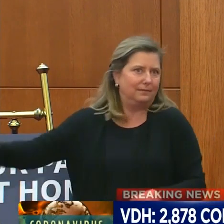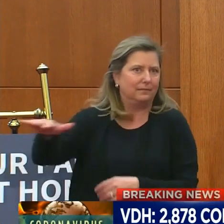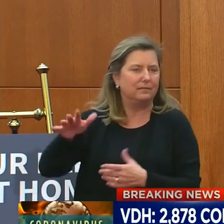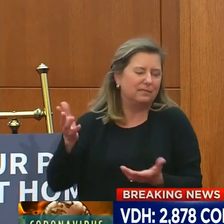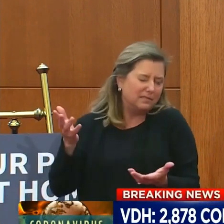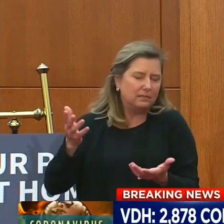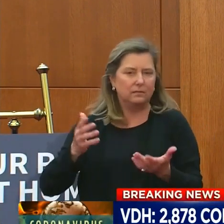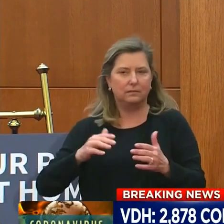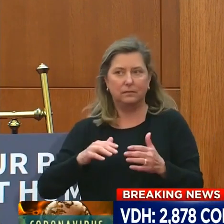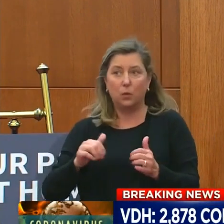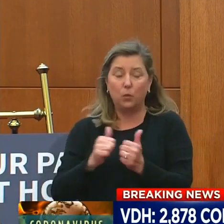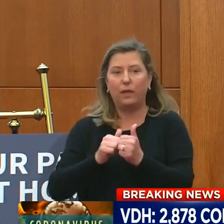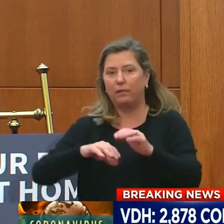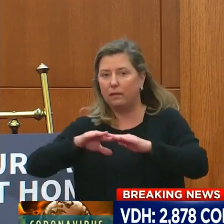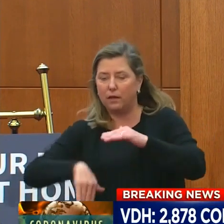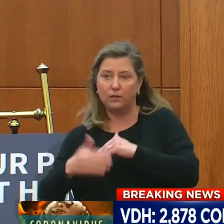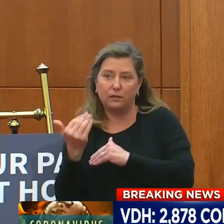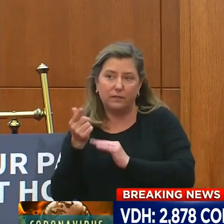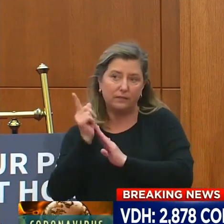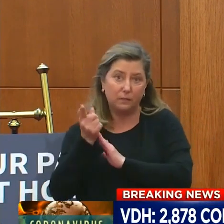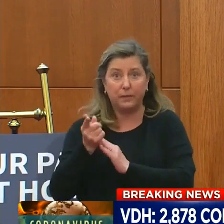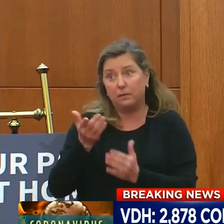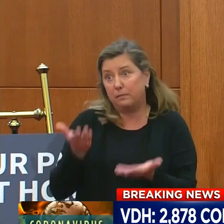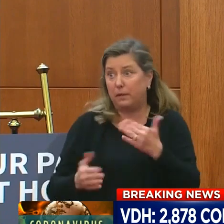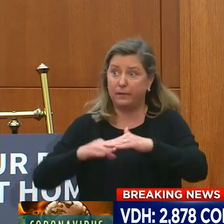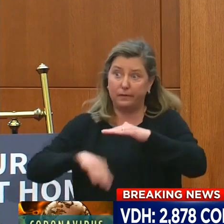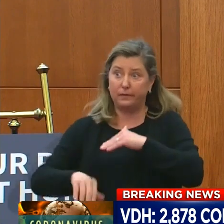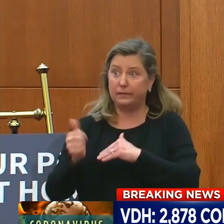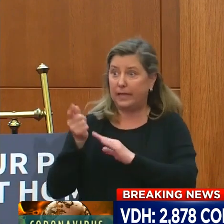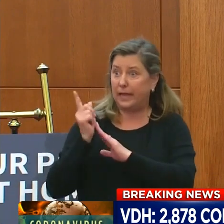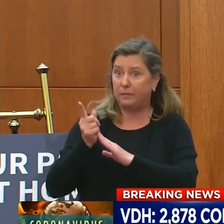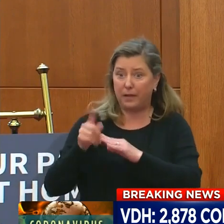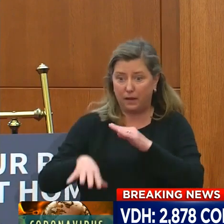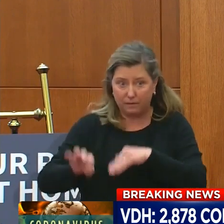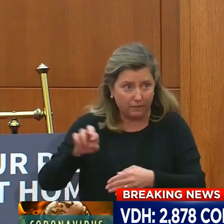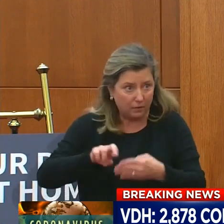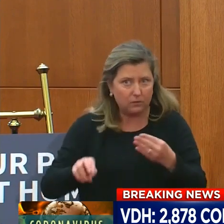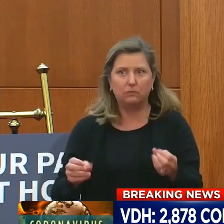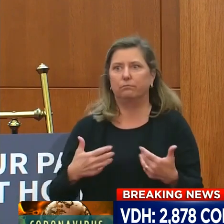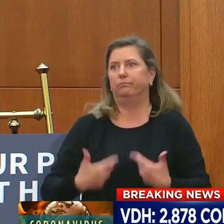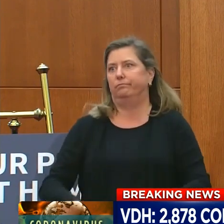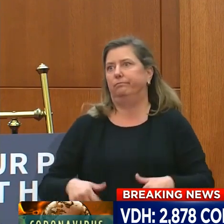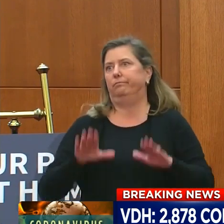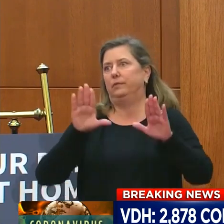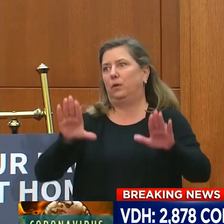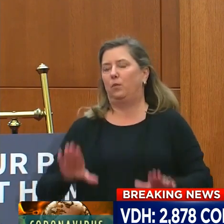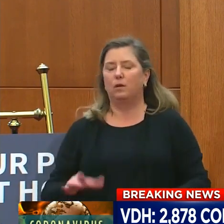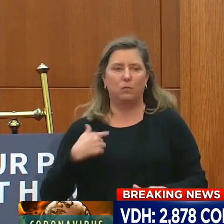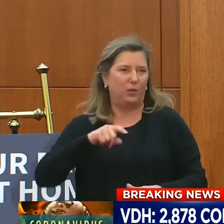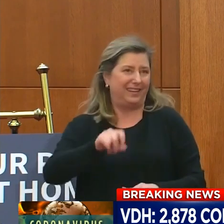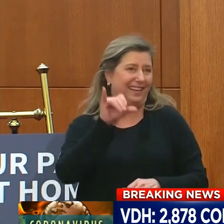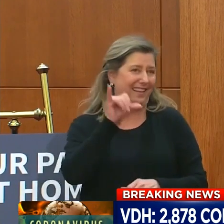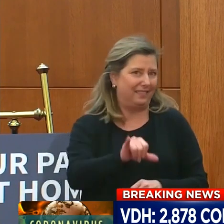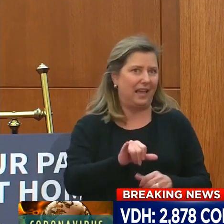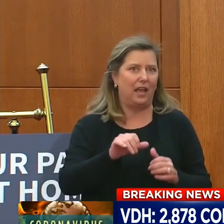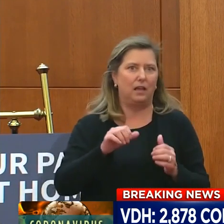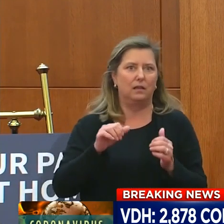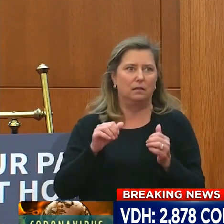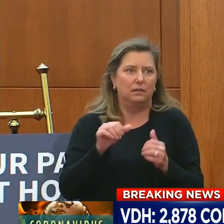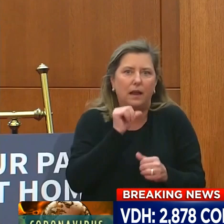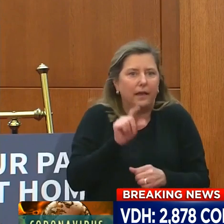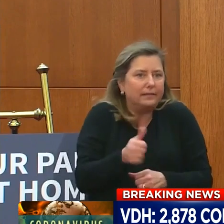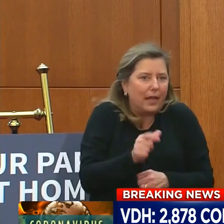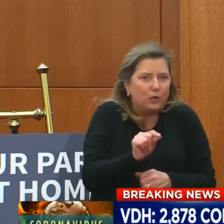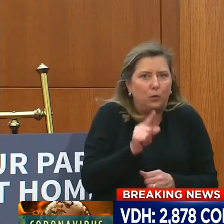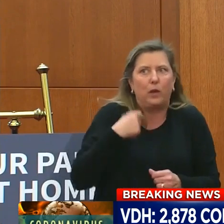than 15-minute and sometimes less than 10-minute turnaround, which is fantastic, but we need the ability to do that at volume. So it's